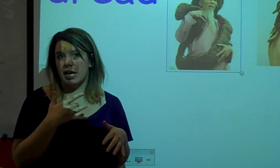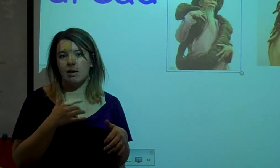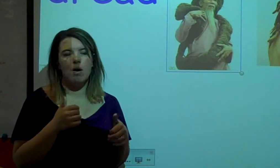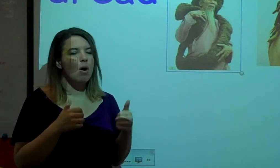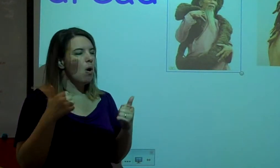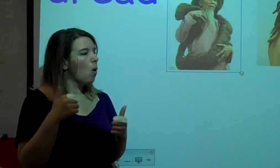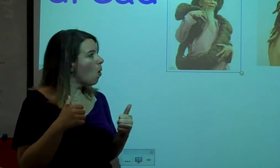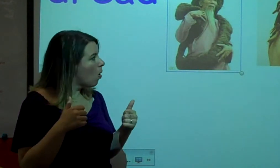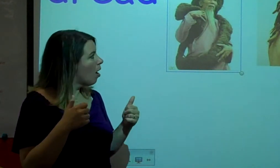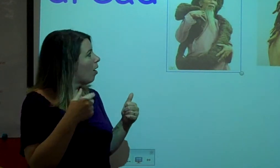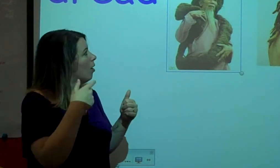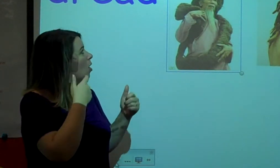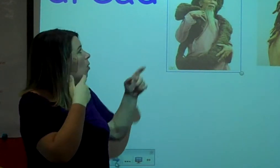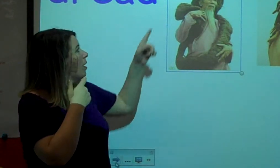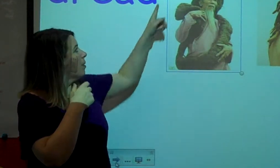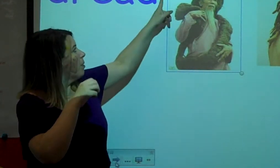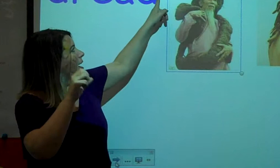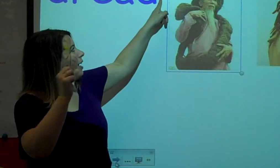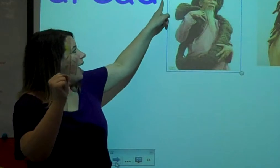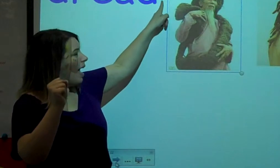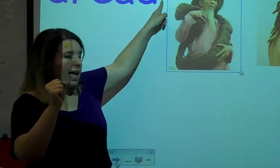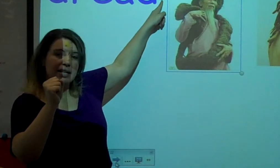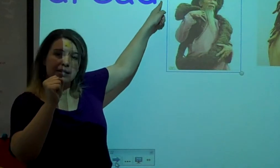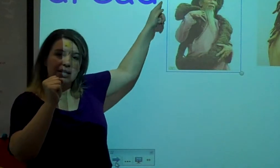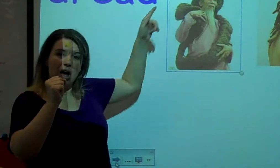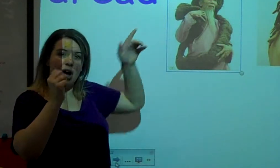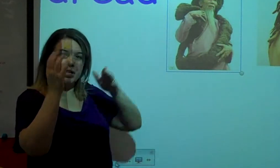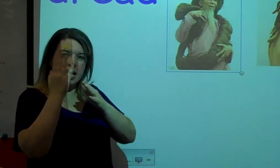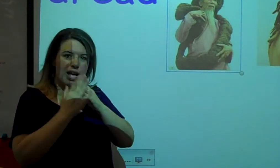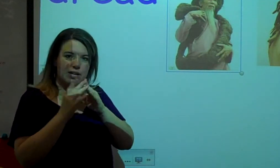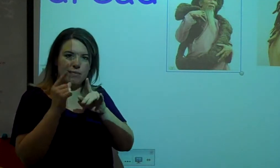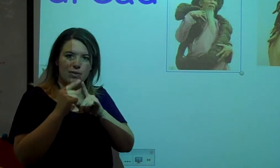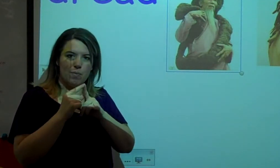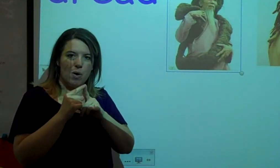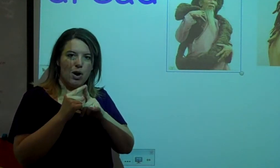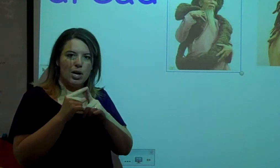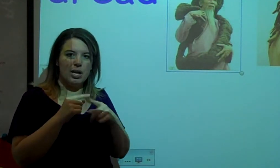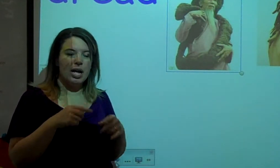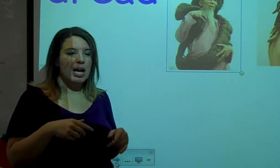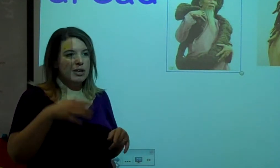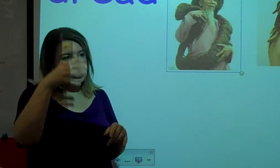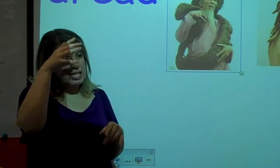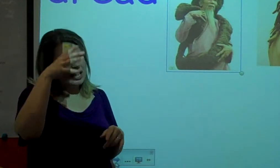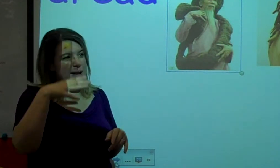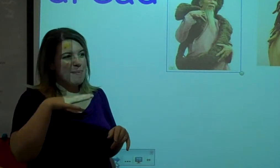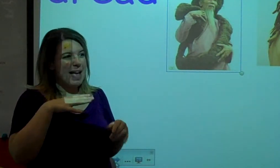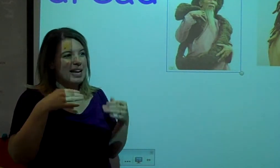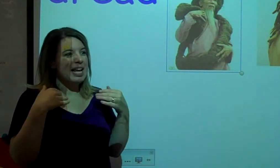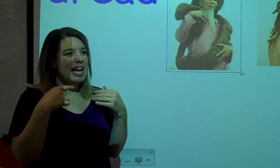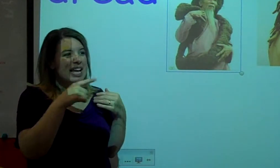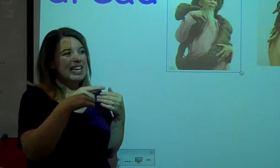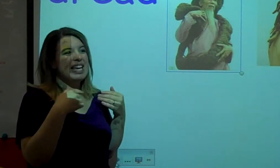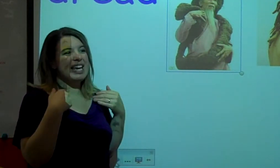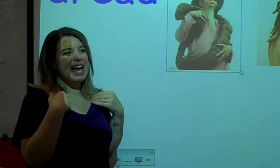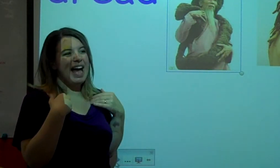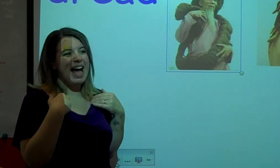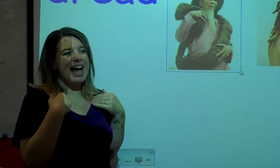feeling, or we can put an S on the end of the word. And you can say that man, he